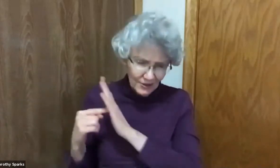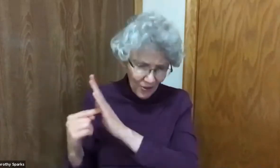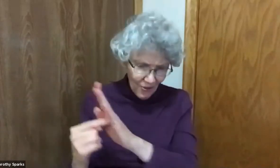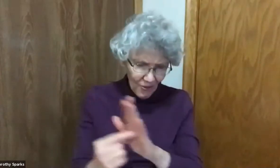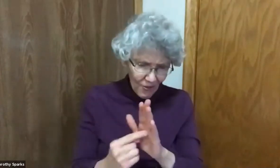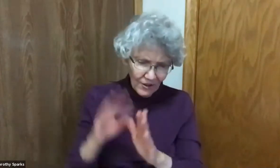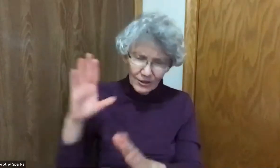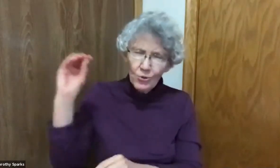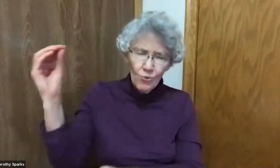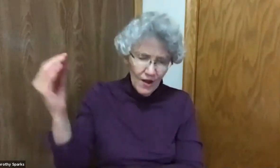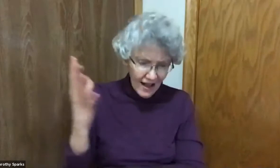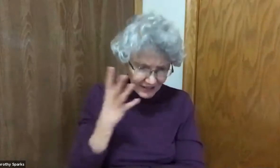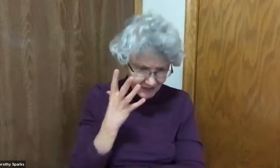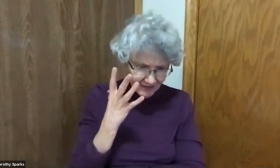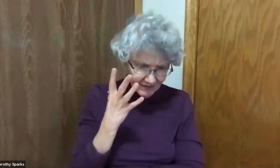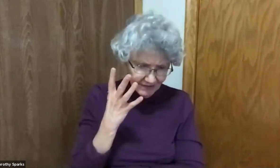Let us pray.